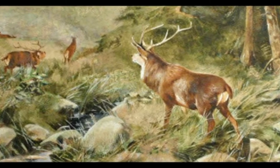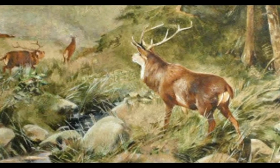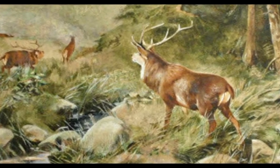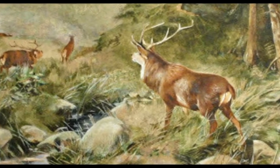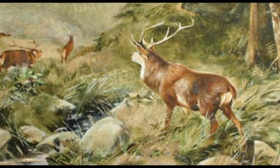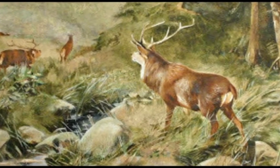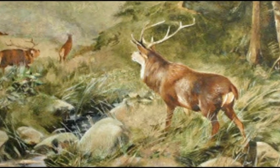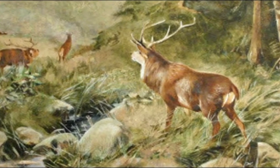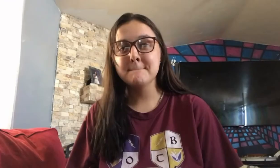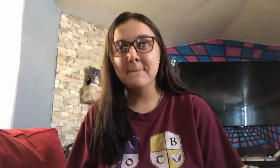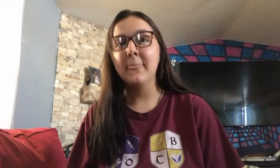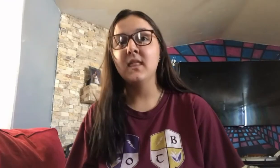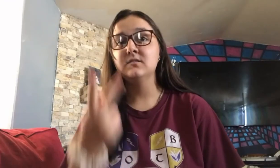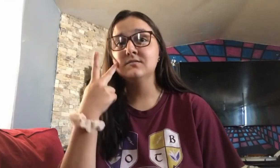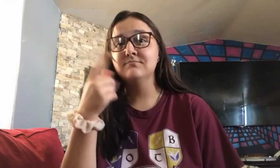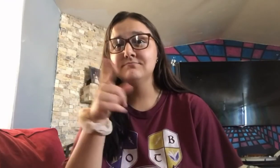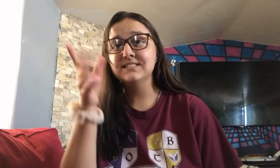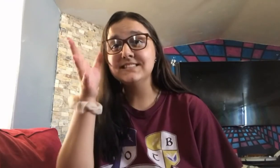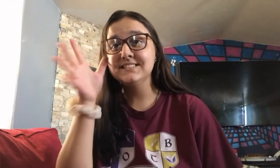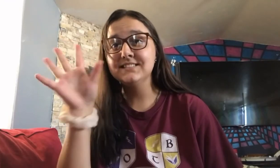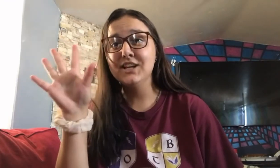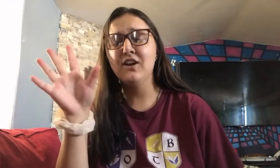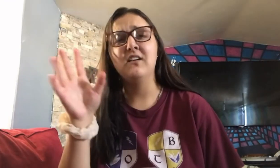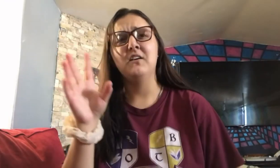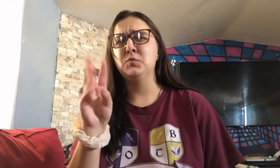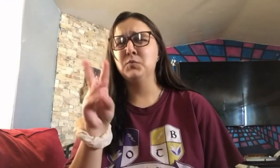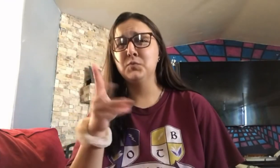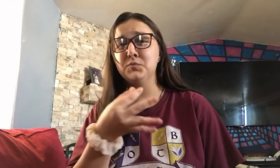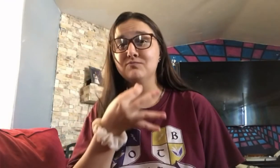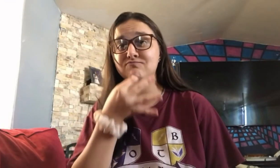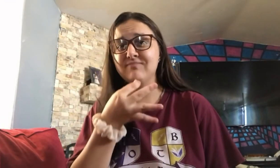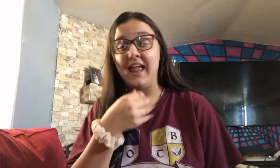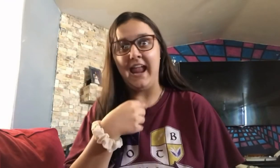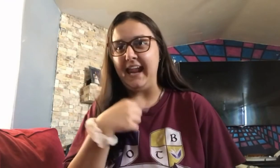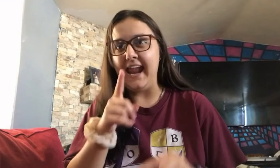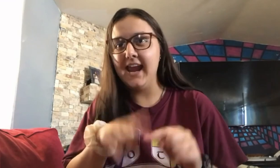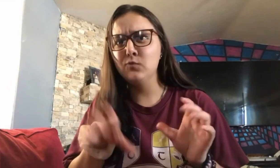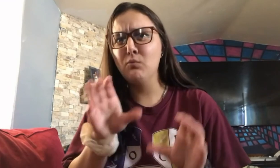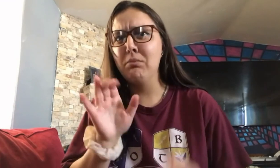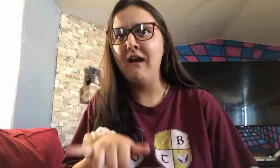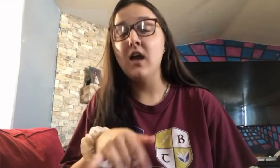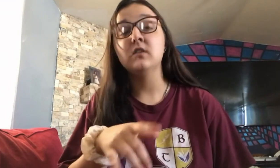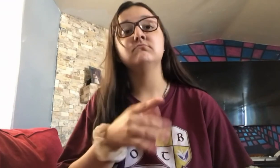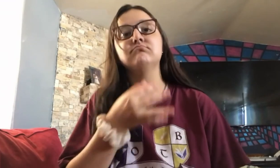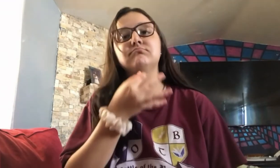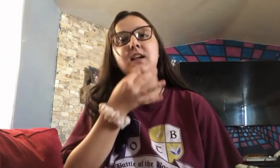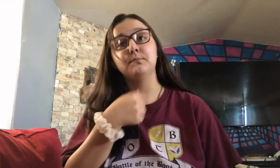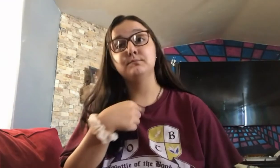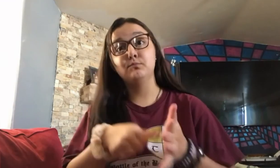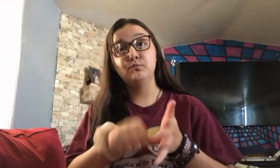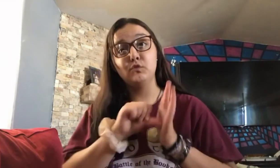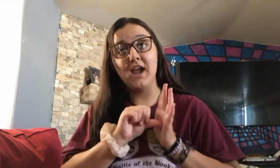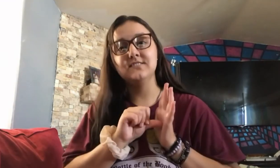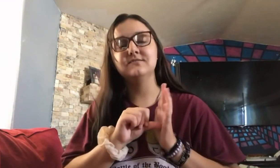student. You can see the deer which have such detail which I could never do. I find her very impressive.